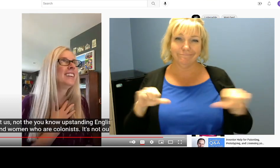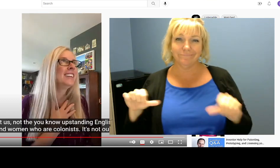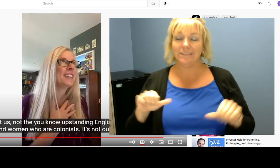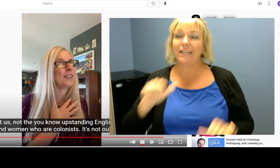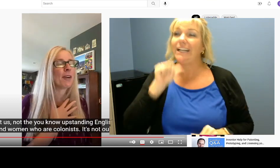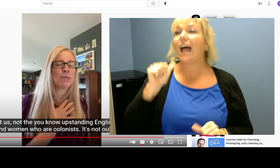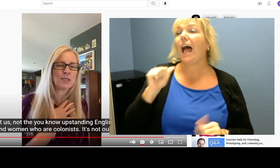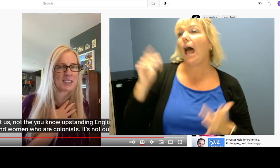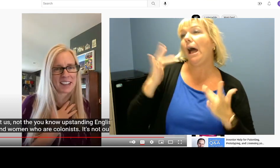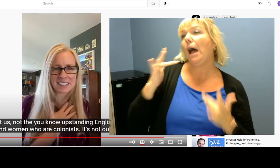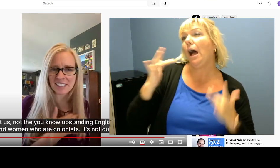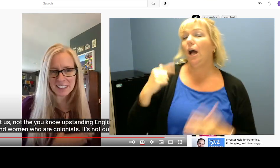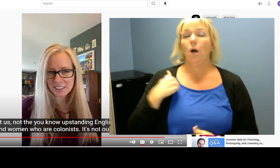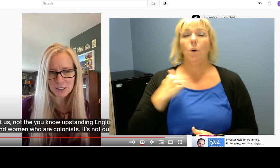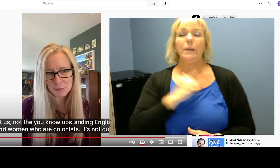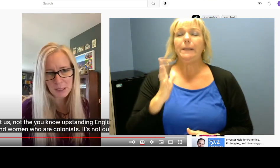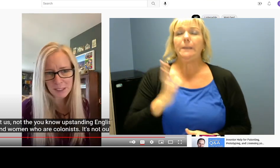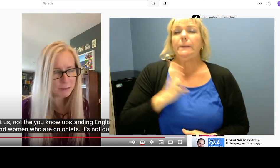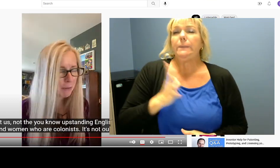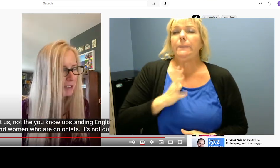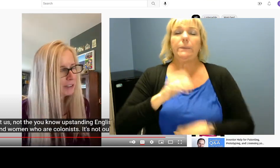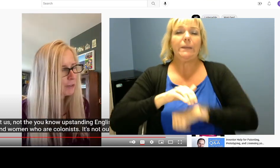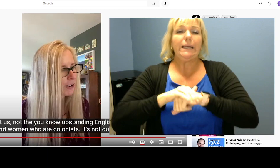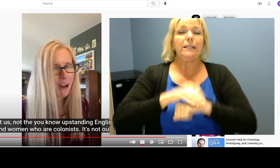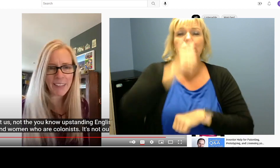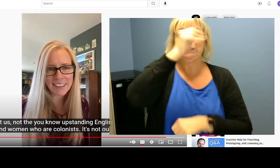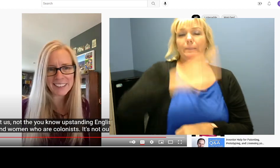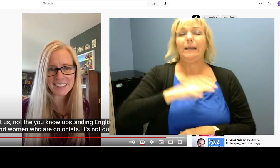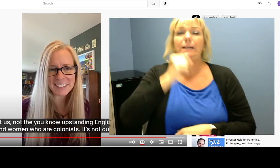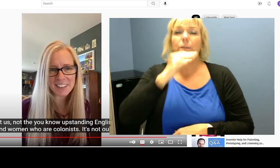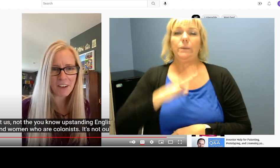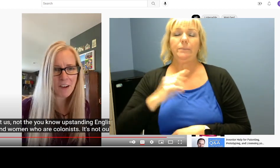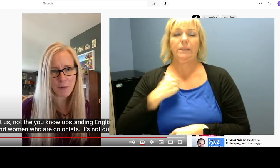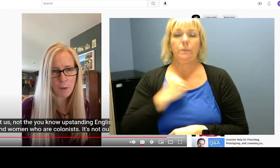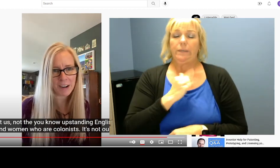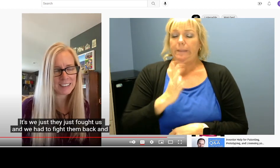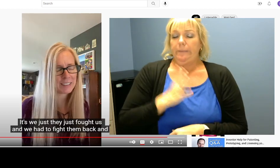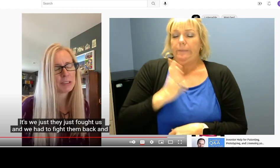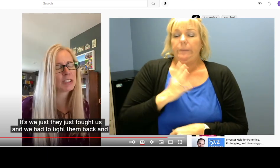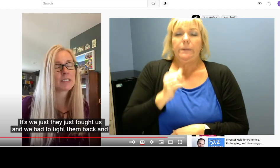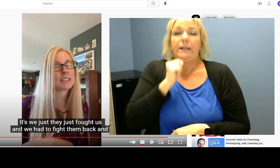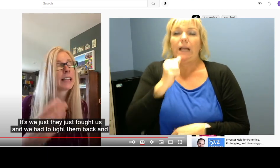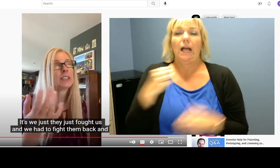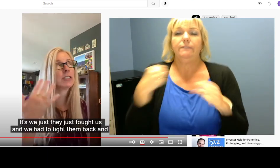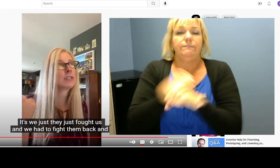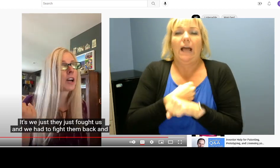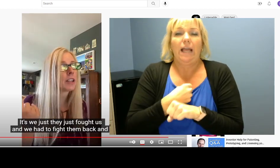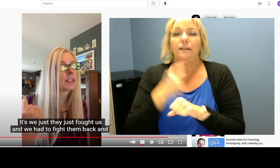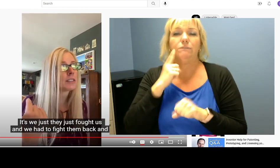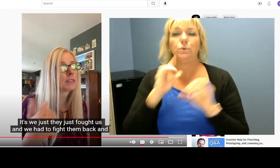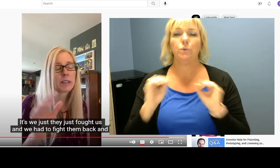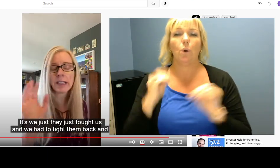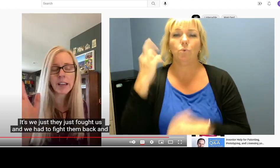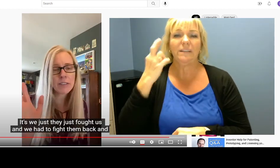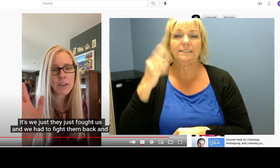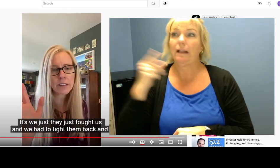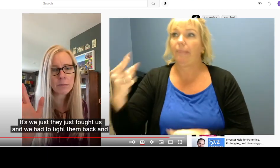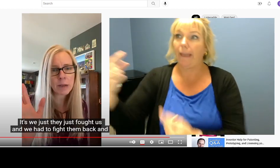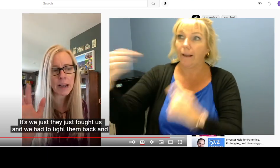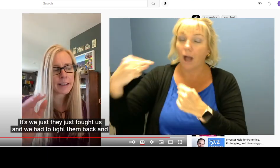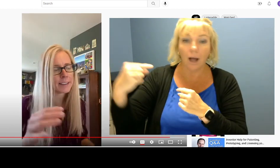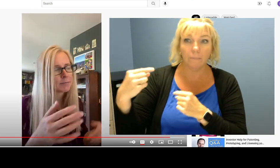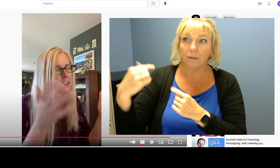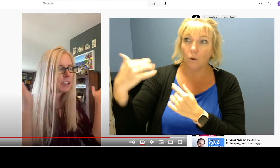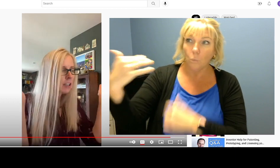the upstanding Englishmen and women who are colonists. It's not our war. They just fought us and we had to fight